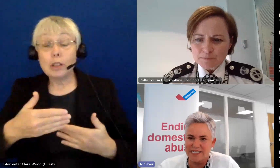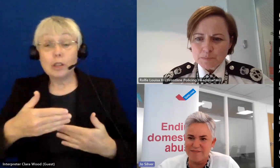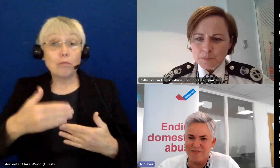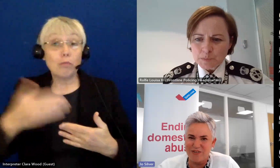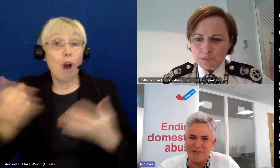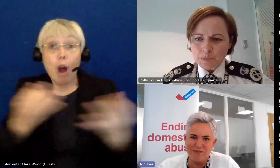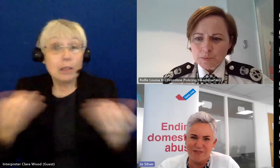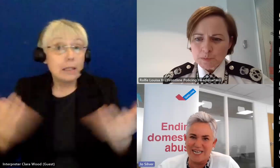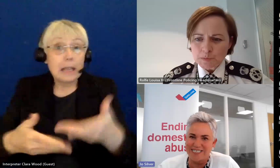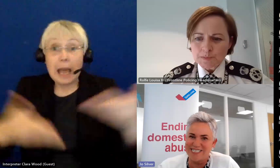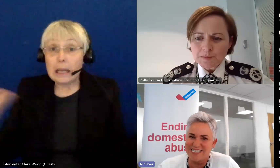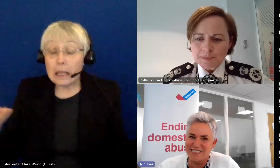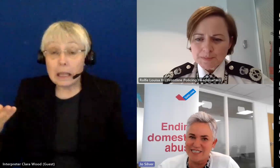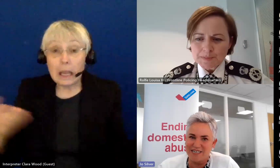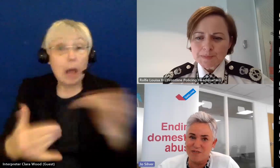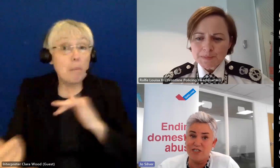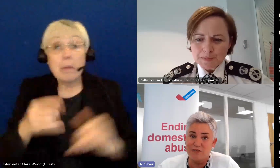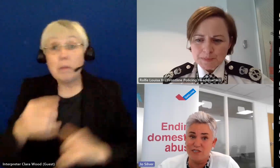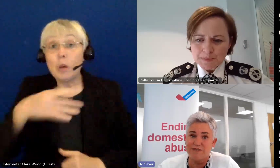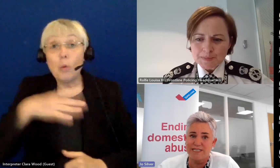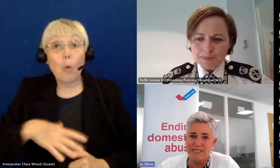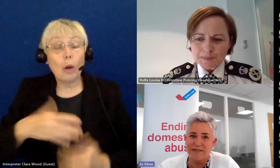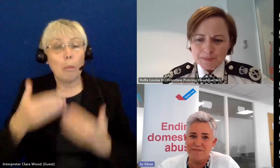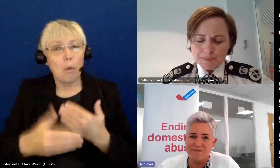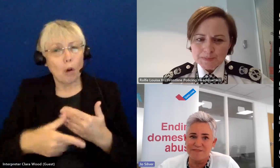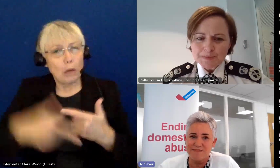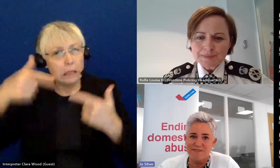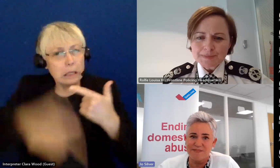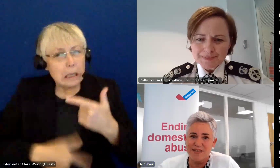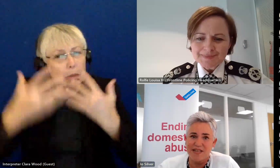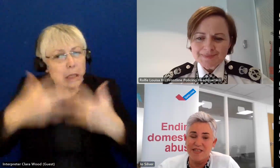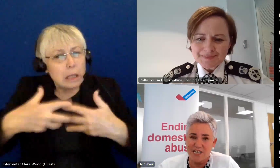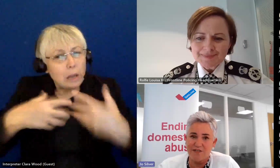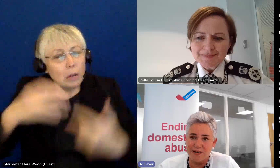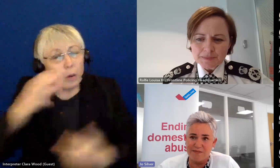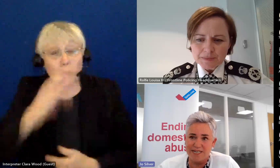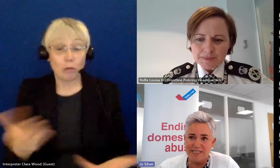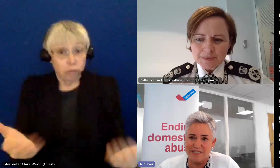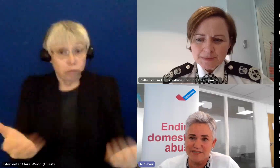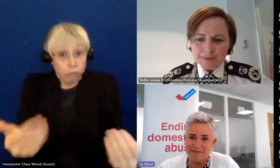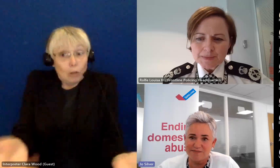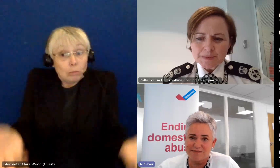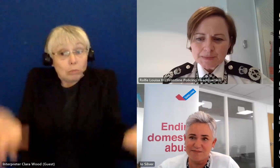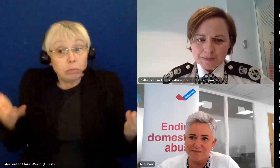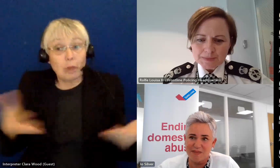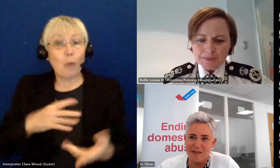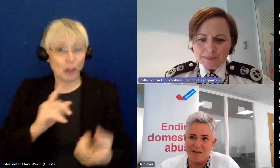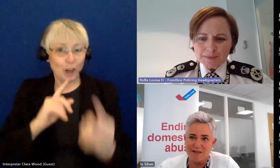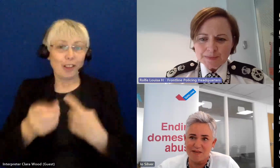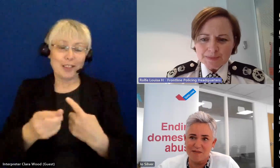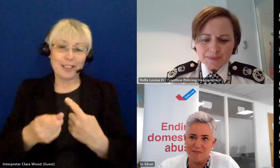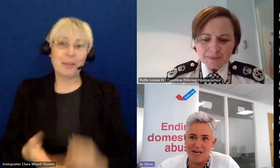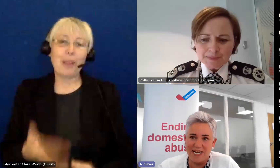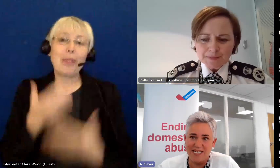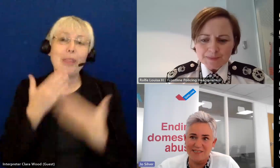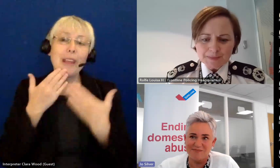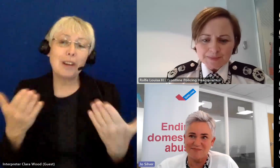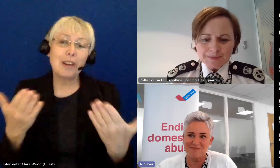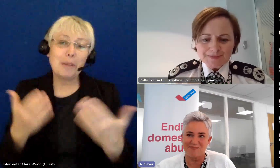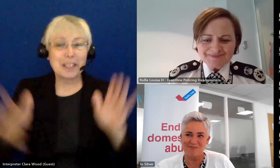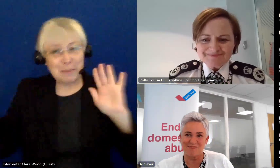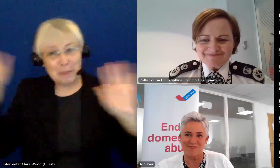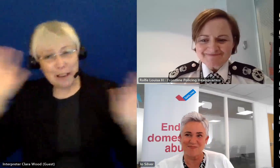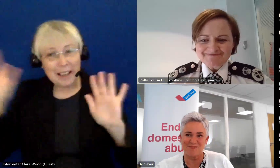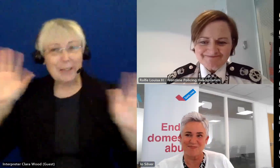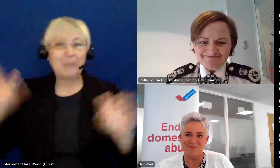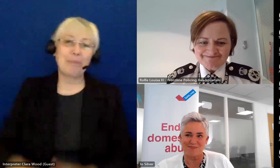questions. I think some of you want answered. We do want to answer them. Thank you very much. Bye.